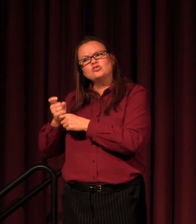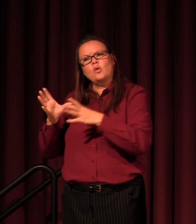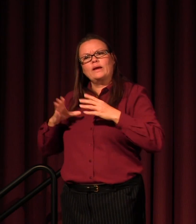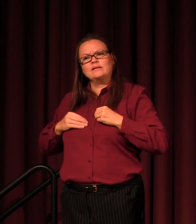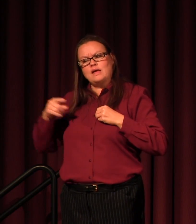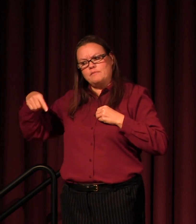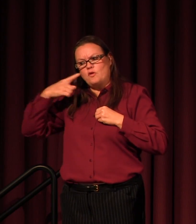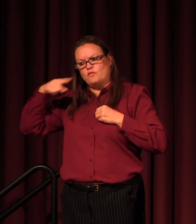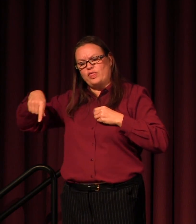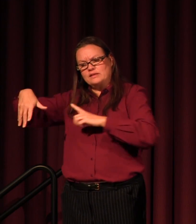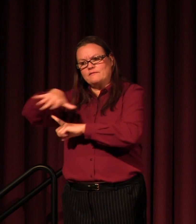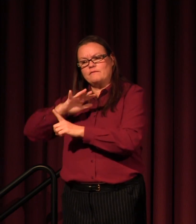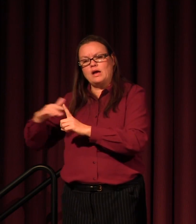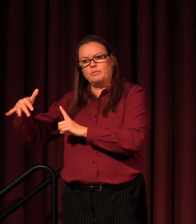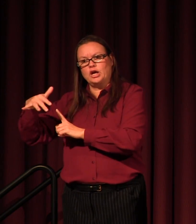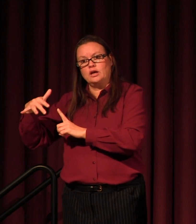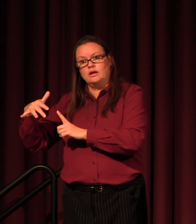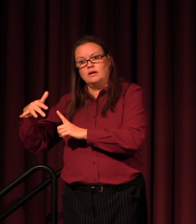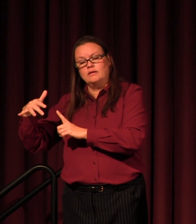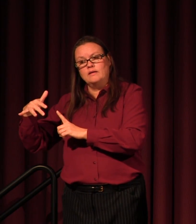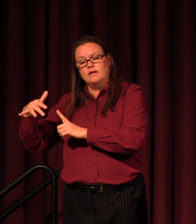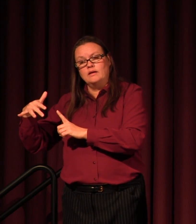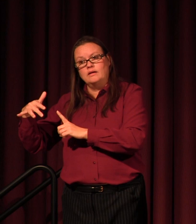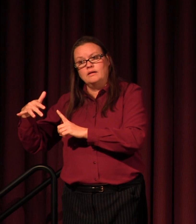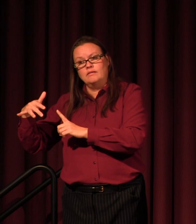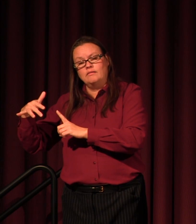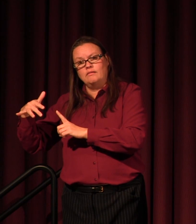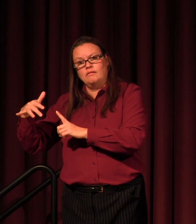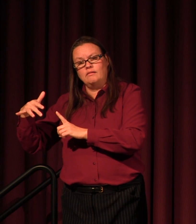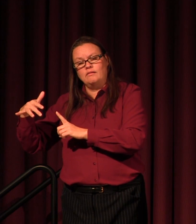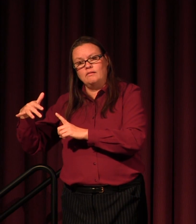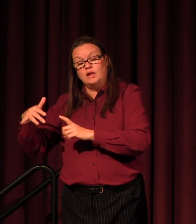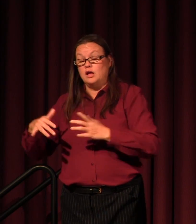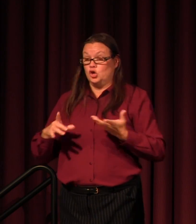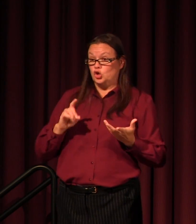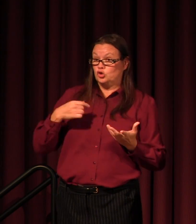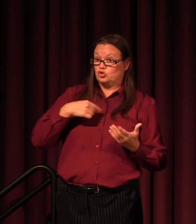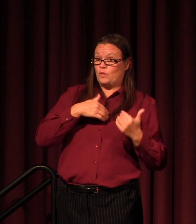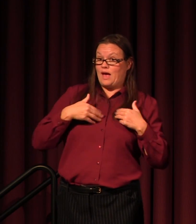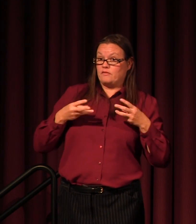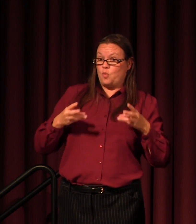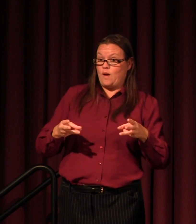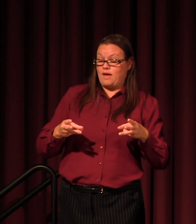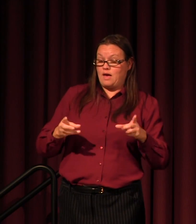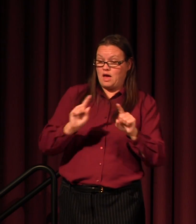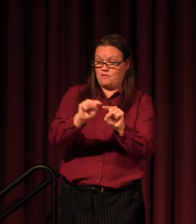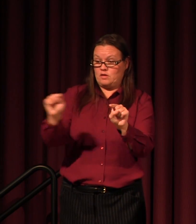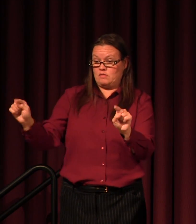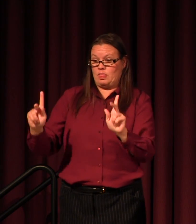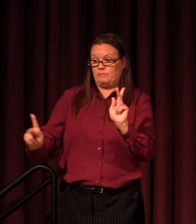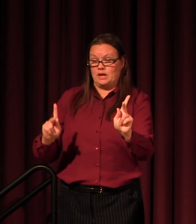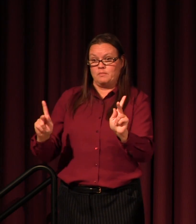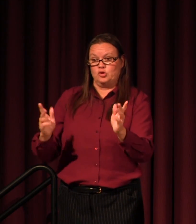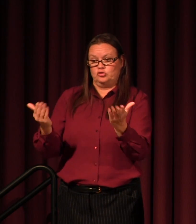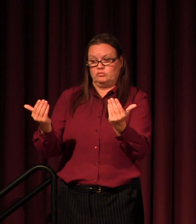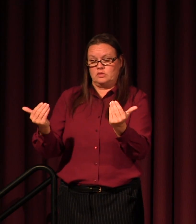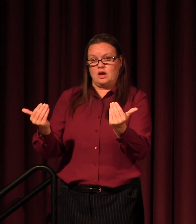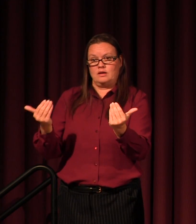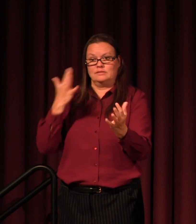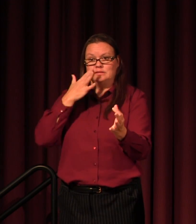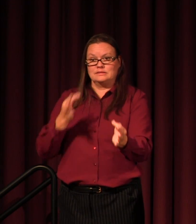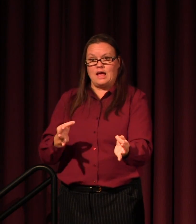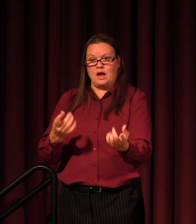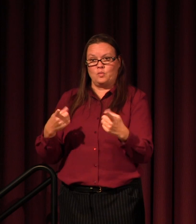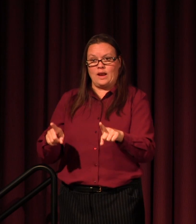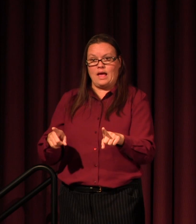have a mechanism to make sure people in the margins are a part of defining what happens in this space? That's at the